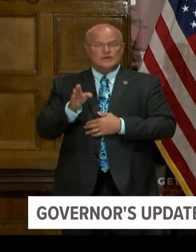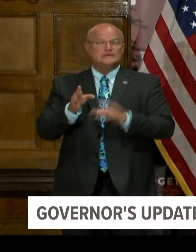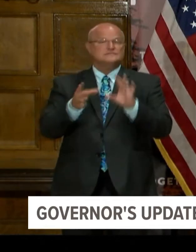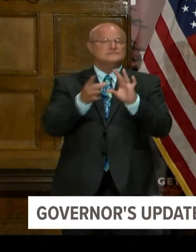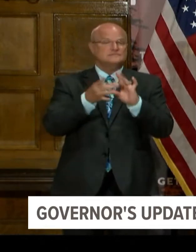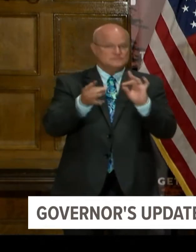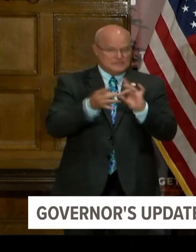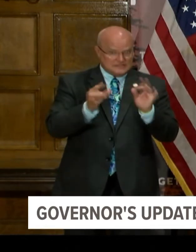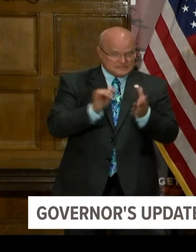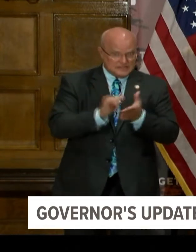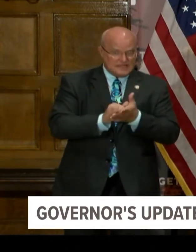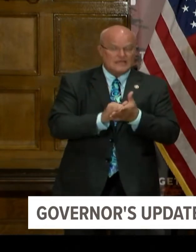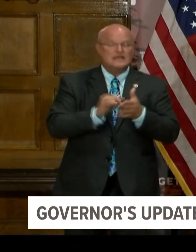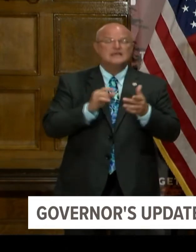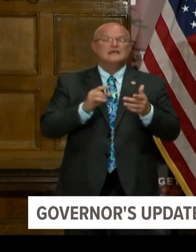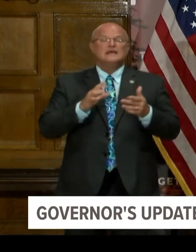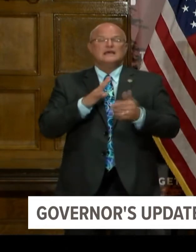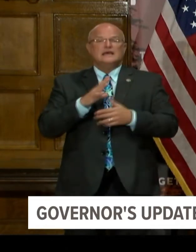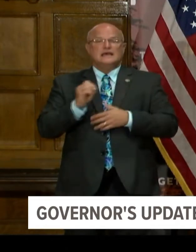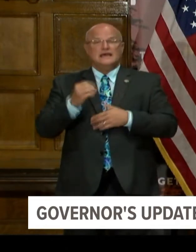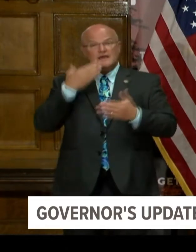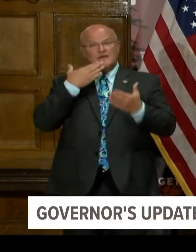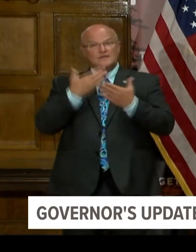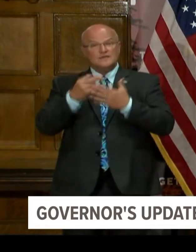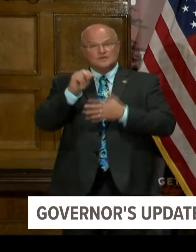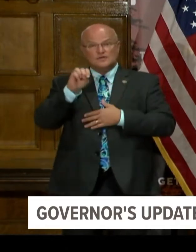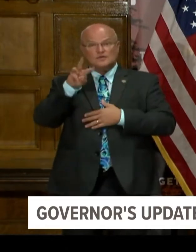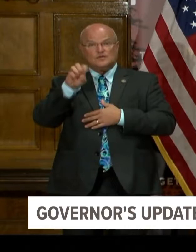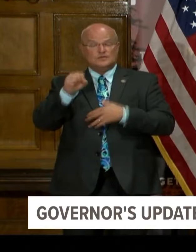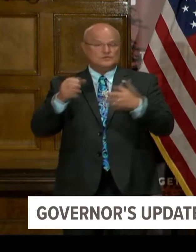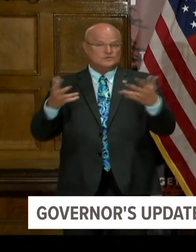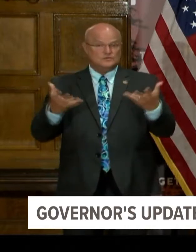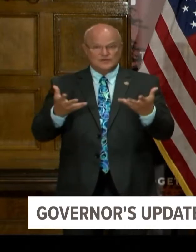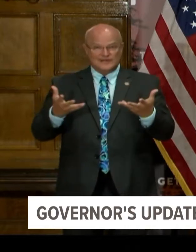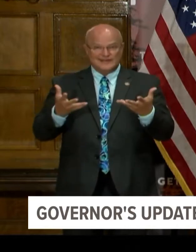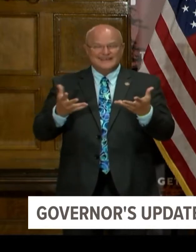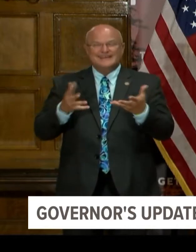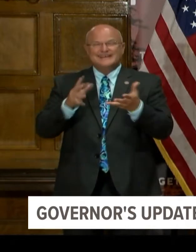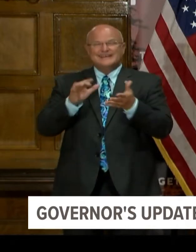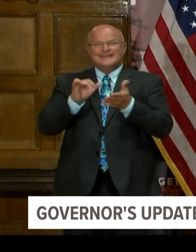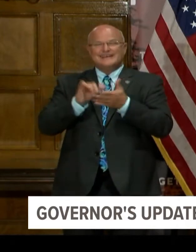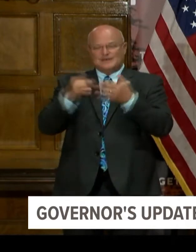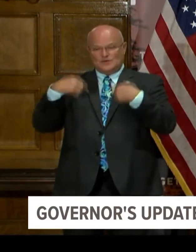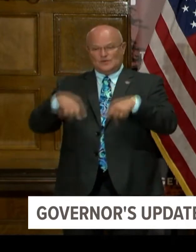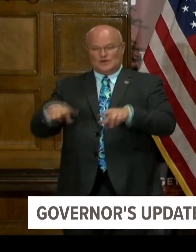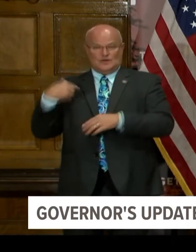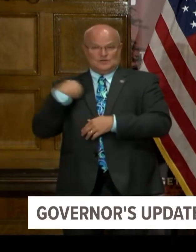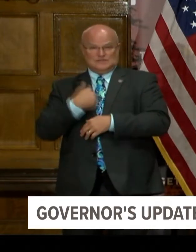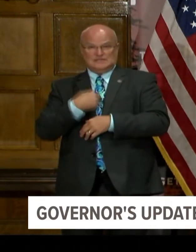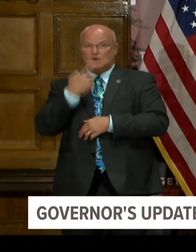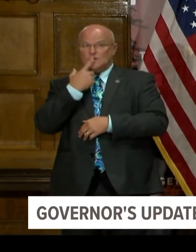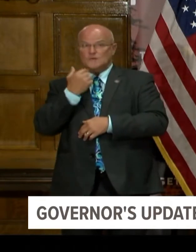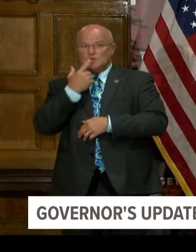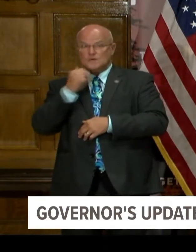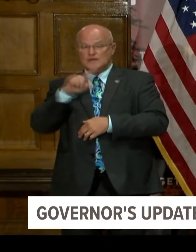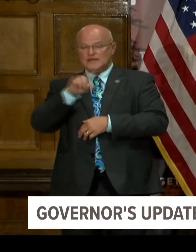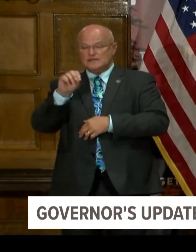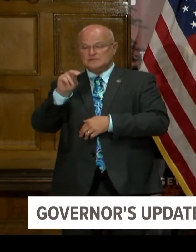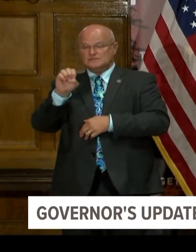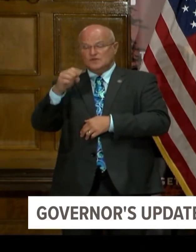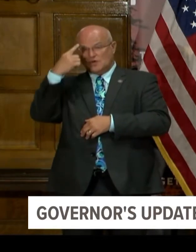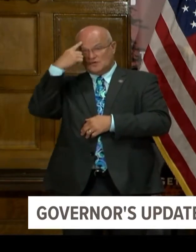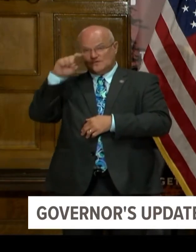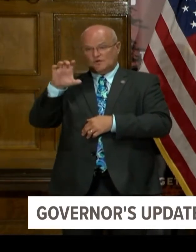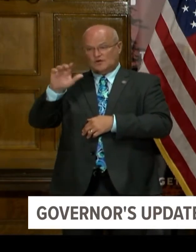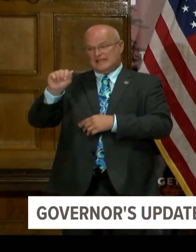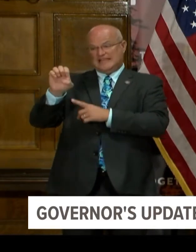mention that. And the good news from that report is that while we're still in the red zone for cases,